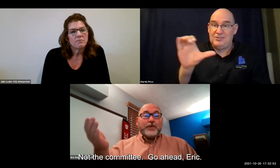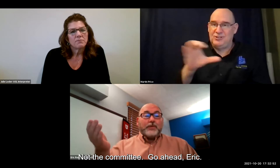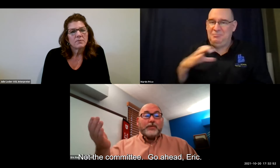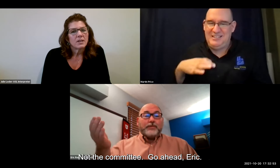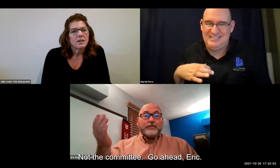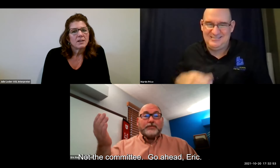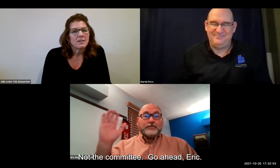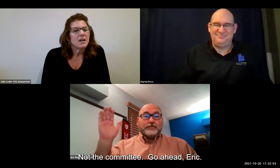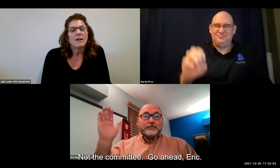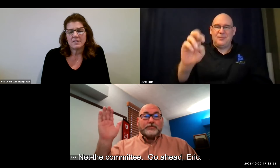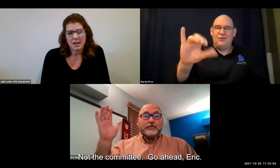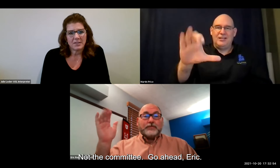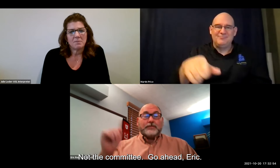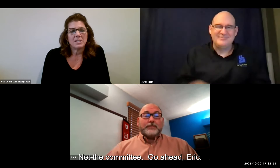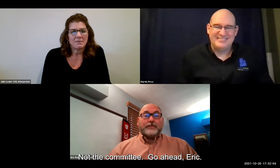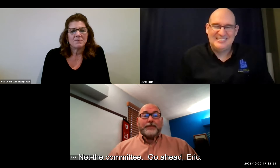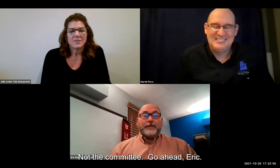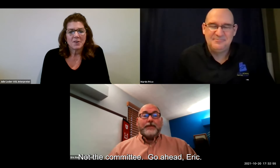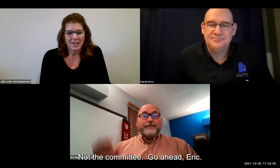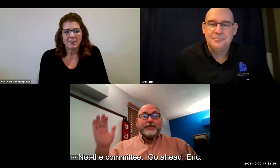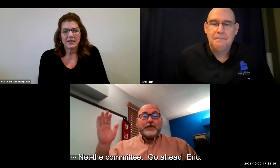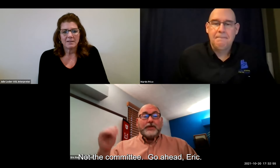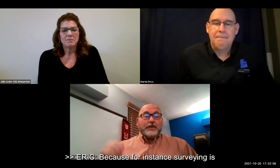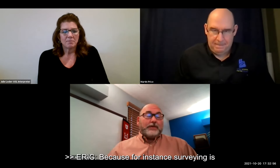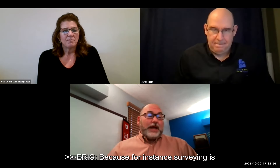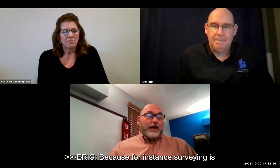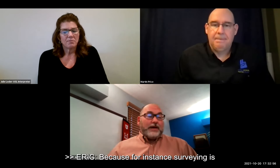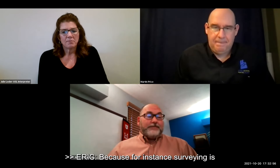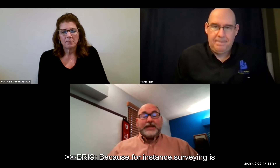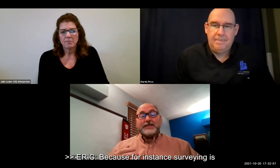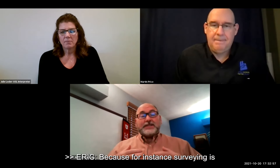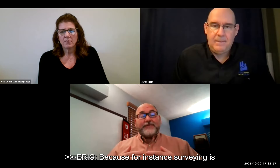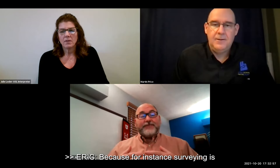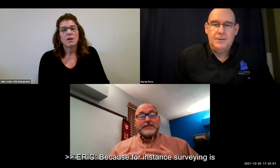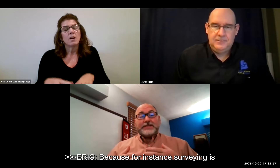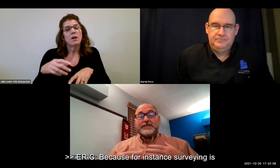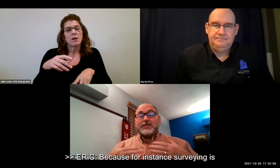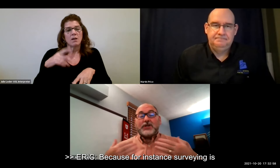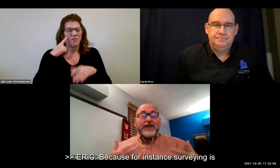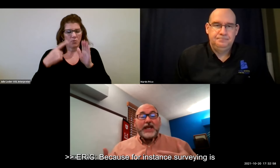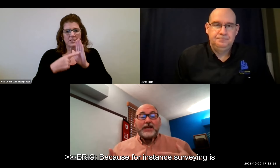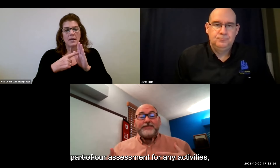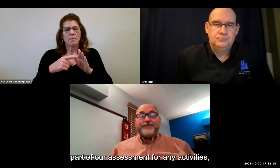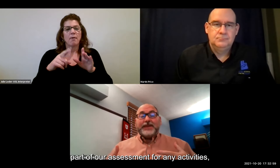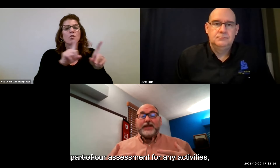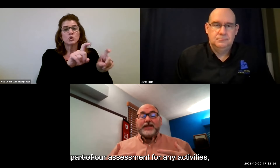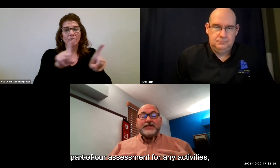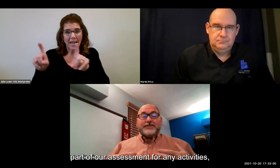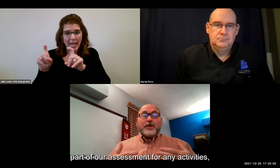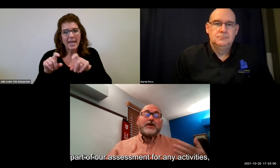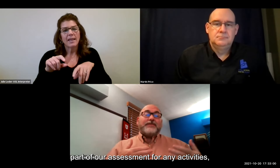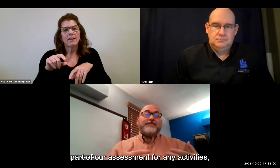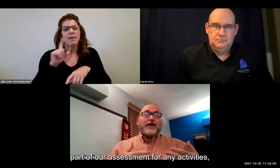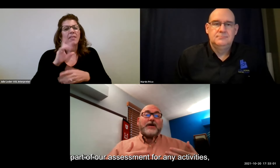council, not the committee. Go ahead, Eric. Yeah, because like, for instance, surveying